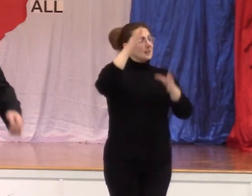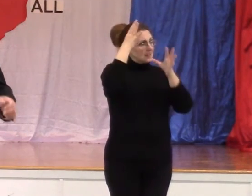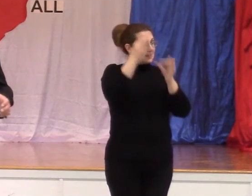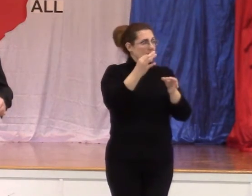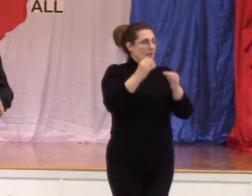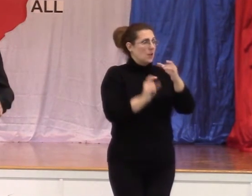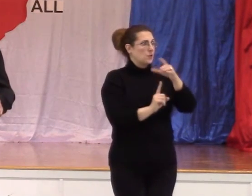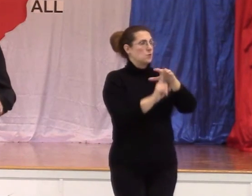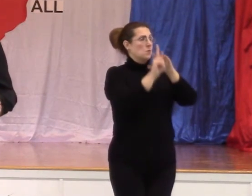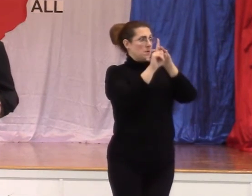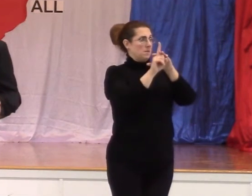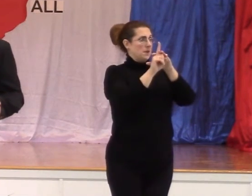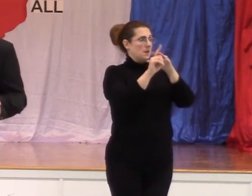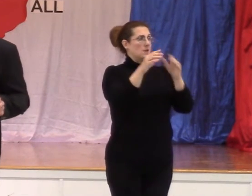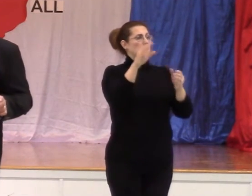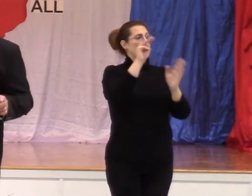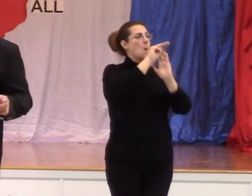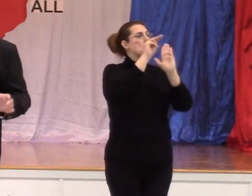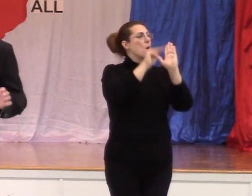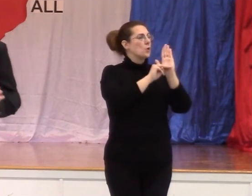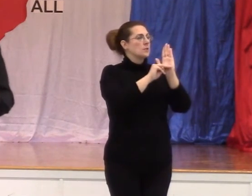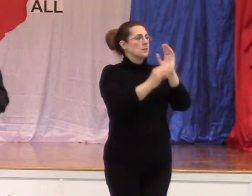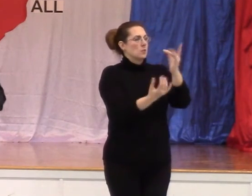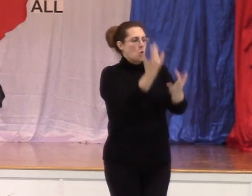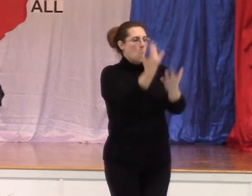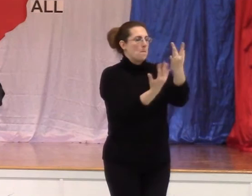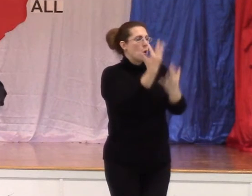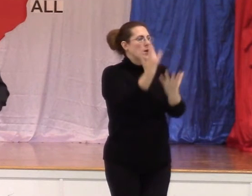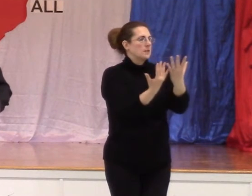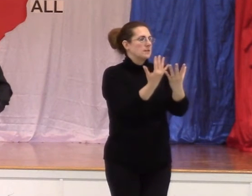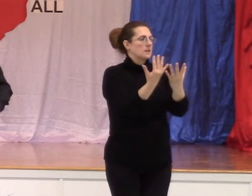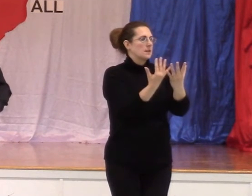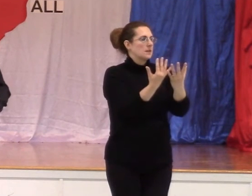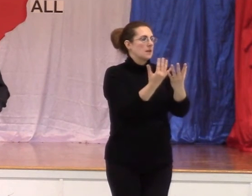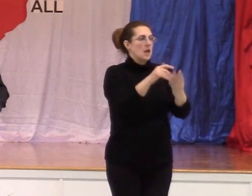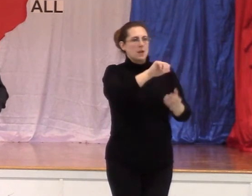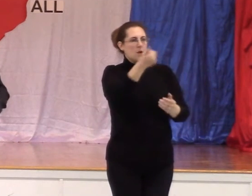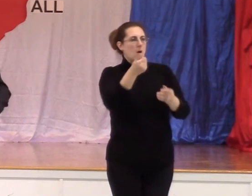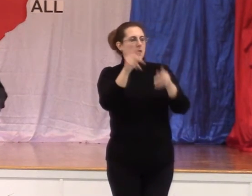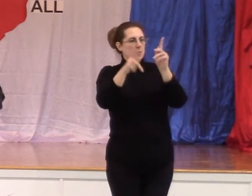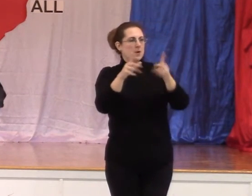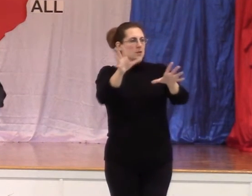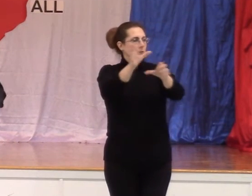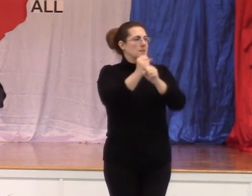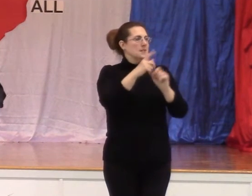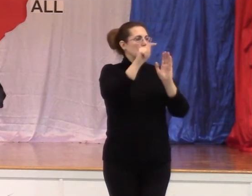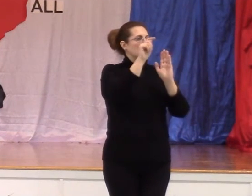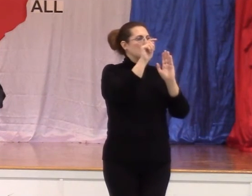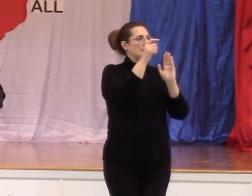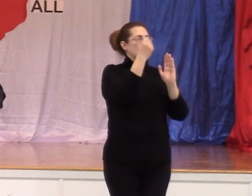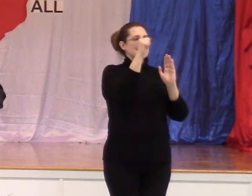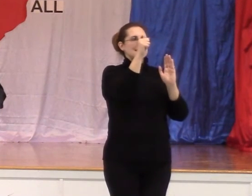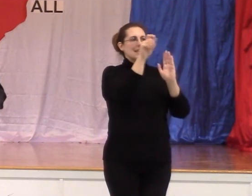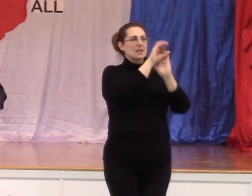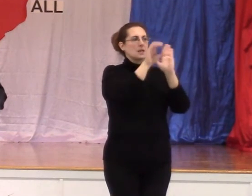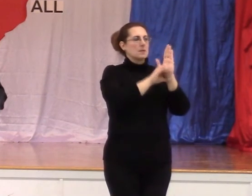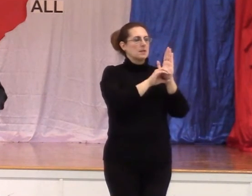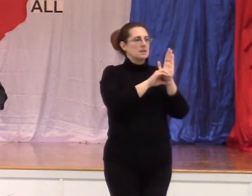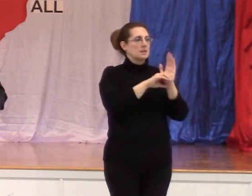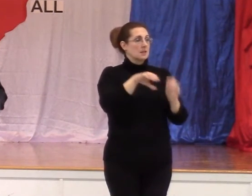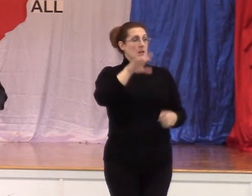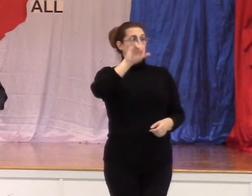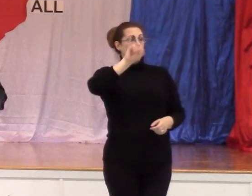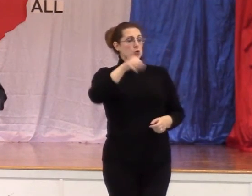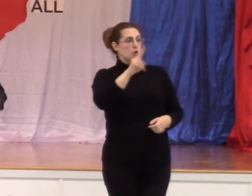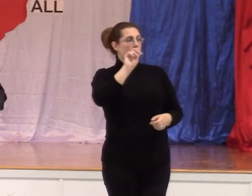prophet, neither Elijah nor Elisha, received the Spirit without the Ten Commandments or spoken word. Neither was John the Baptist